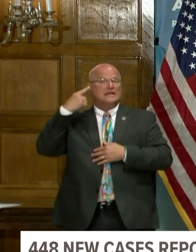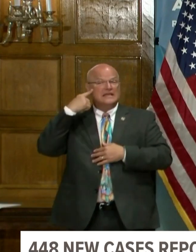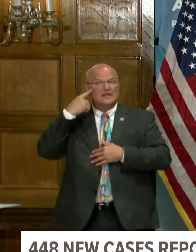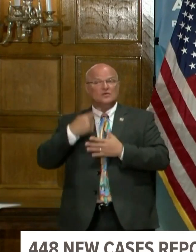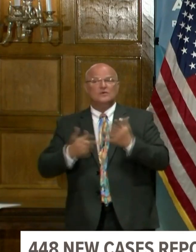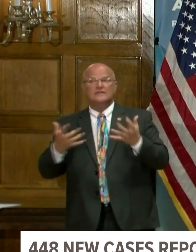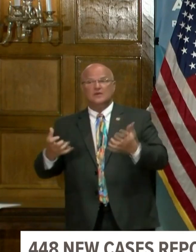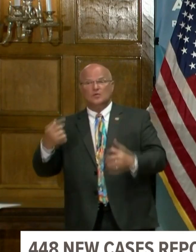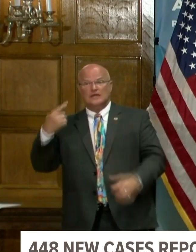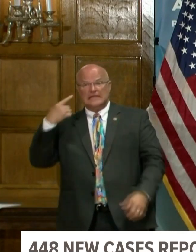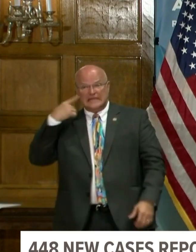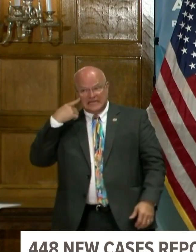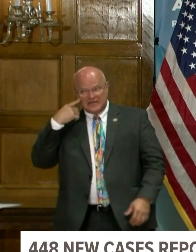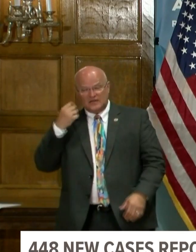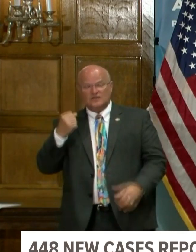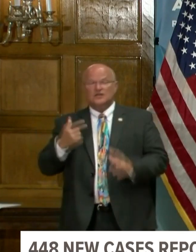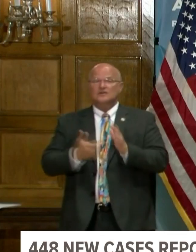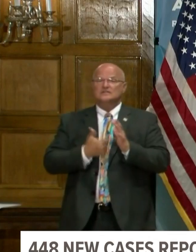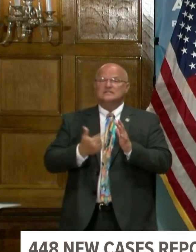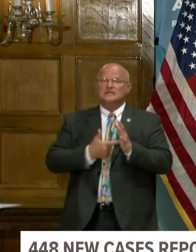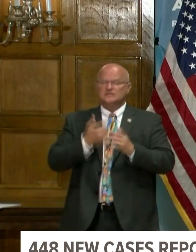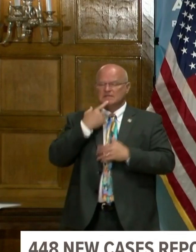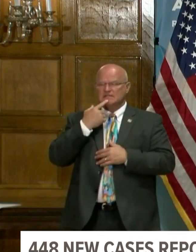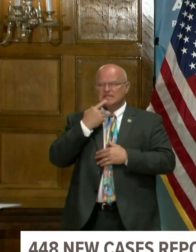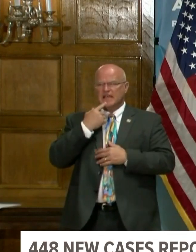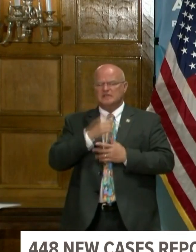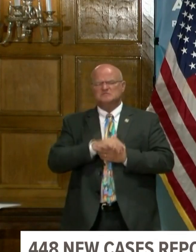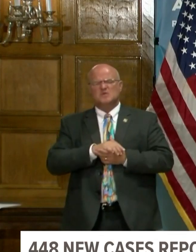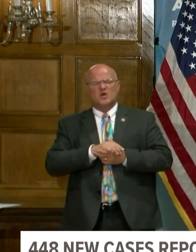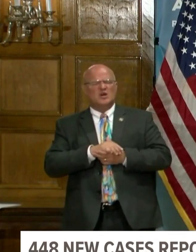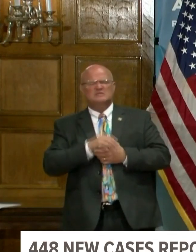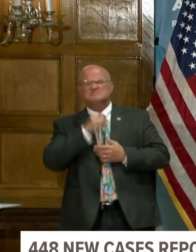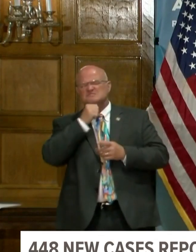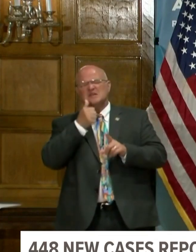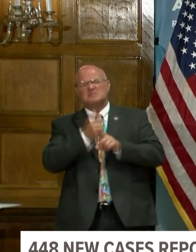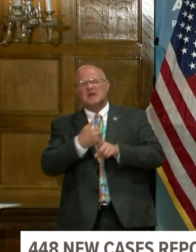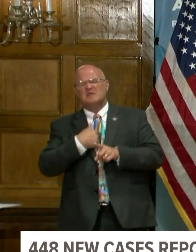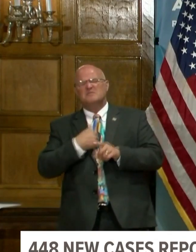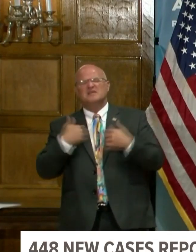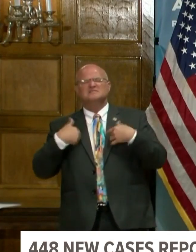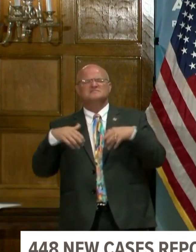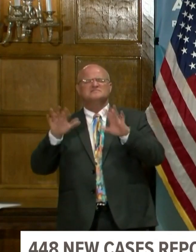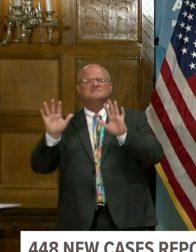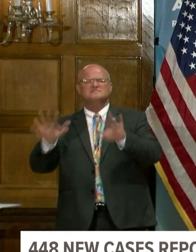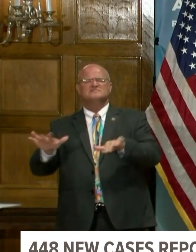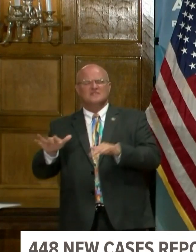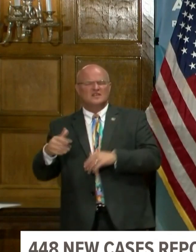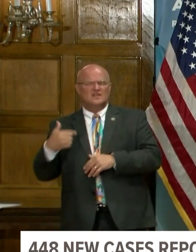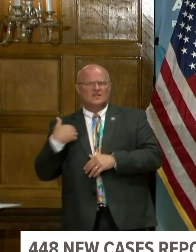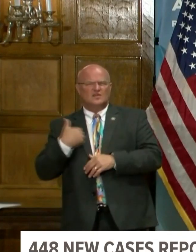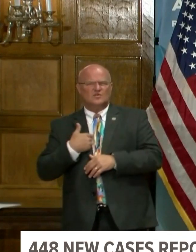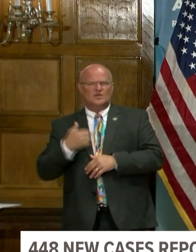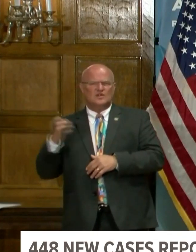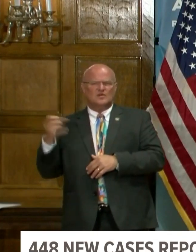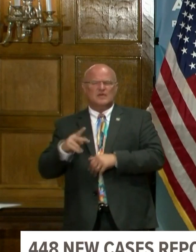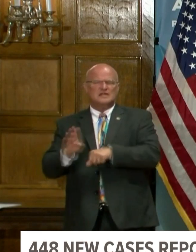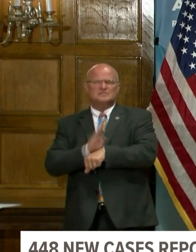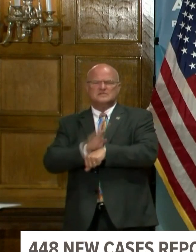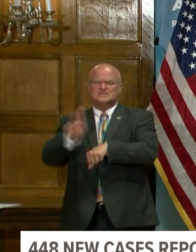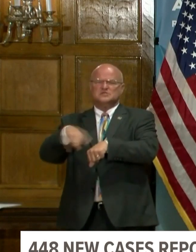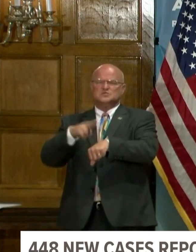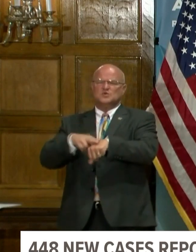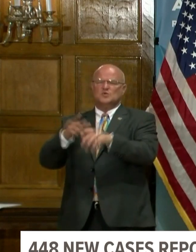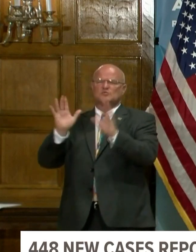want to hear. And so sometimes they say, well, this doesn't impact me, it looks like we're going back to